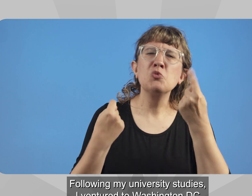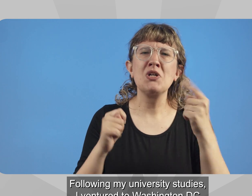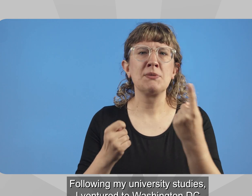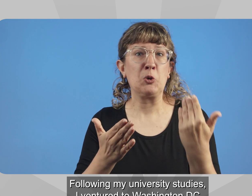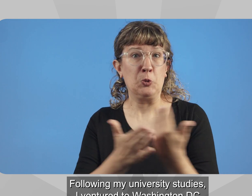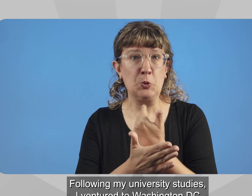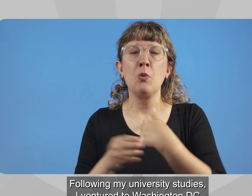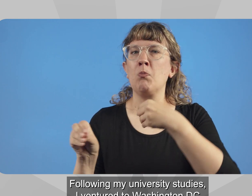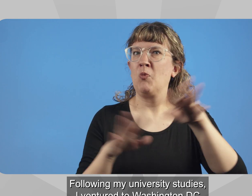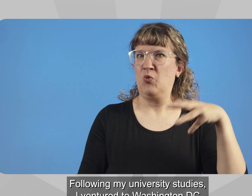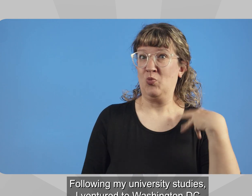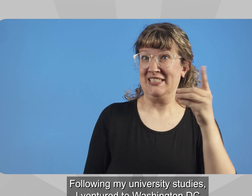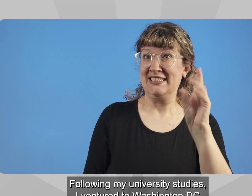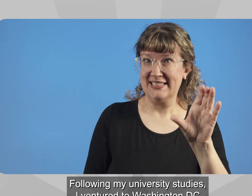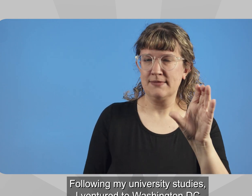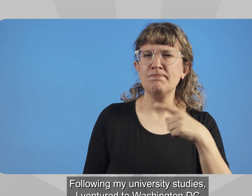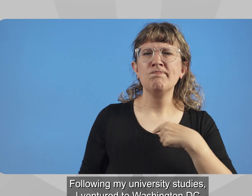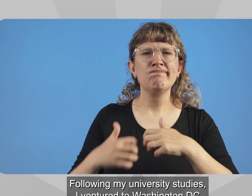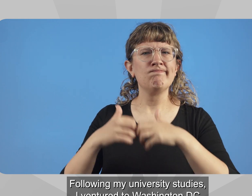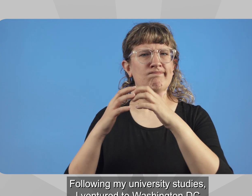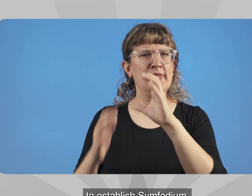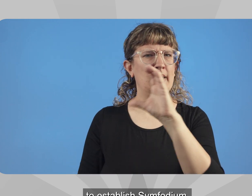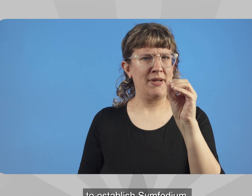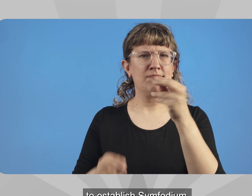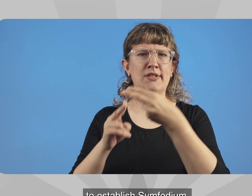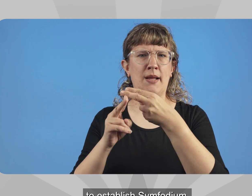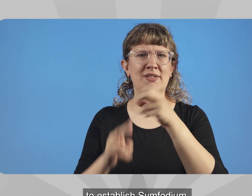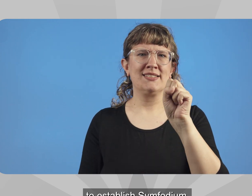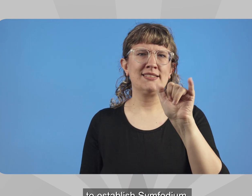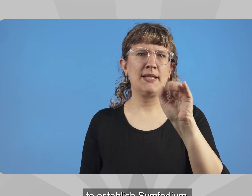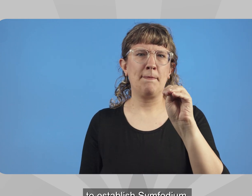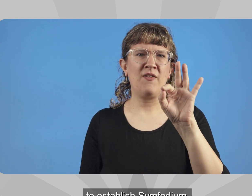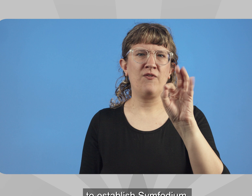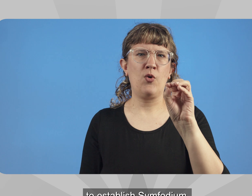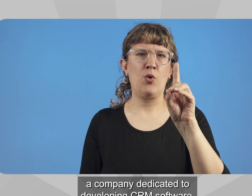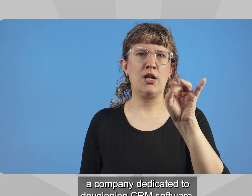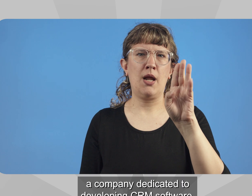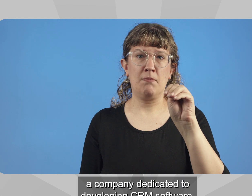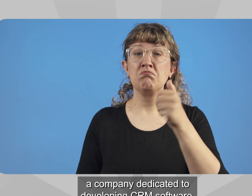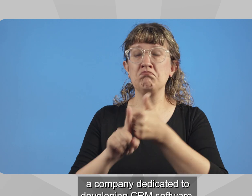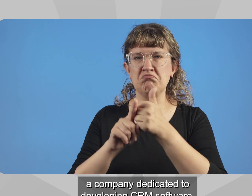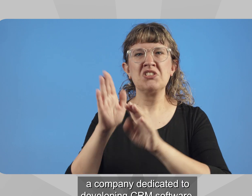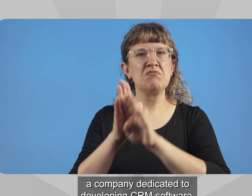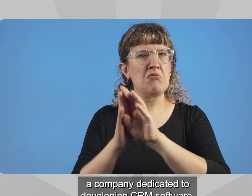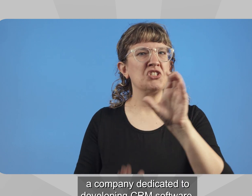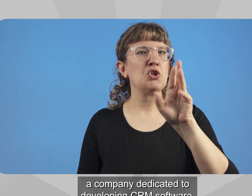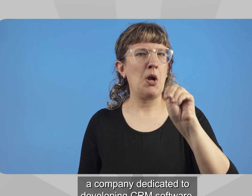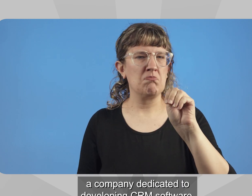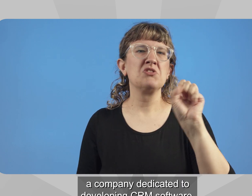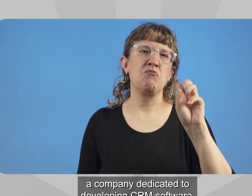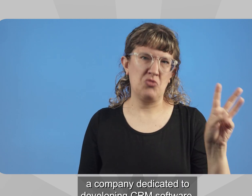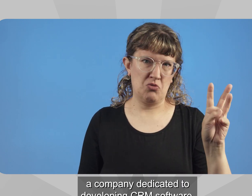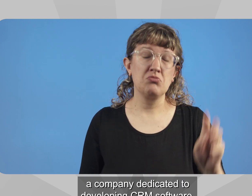my university studies, I ventured to Washington, D.C. to establish Symphodium, a company dedicated to